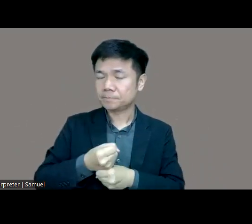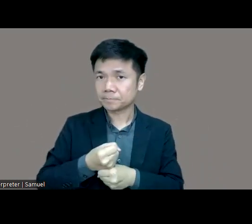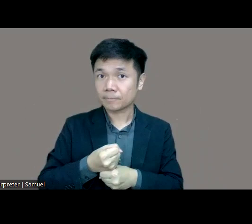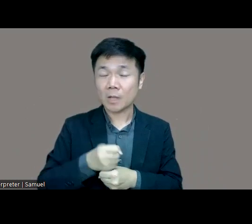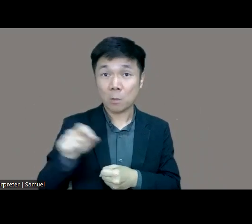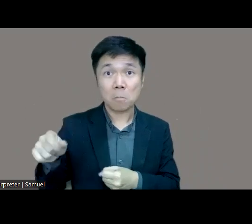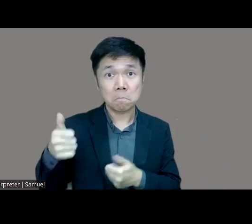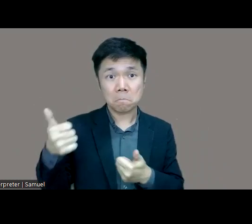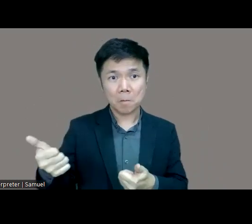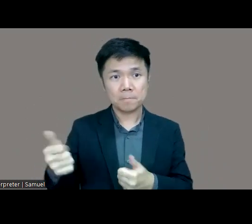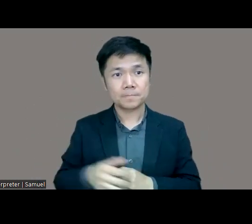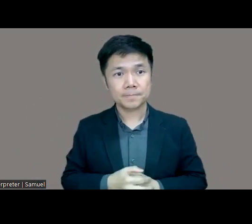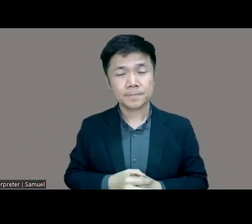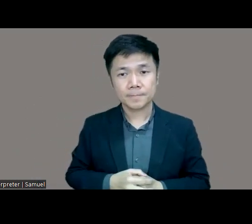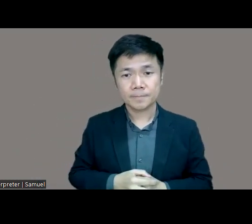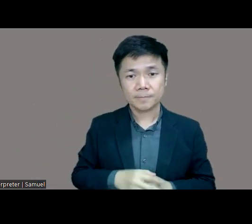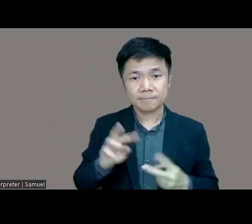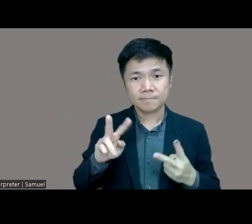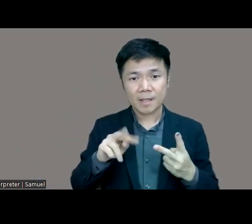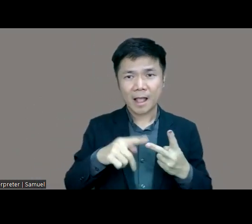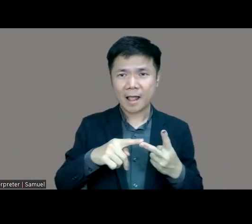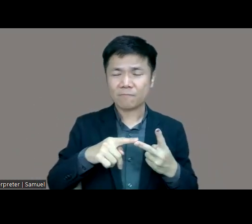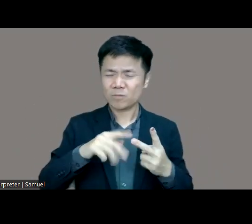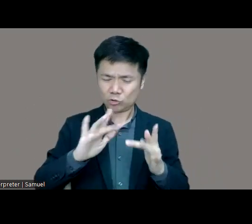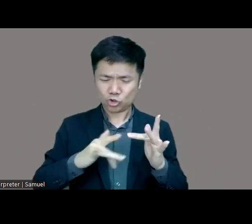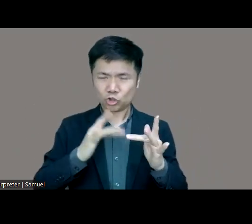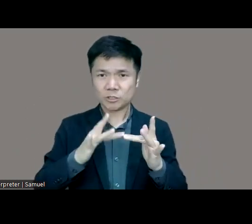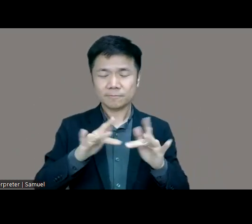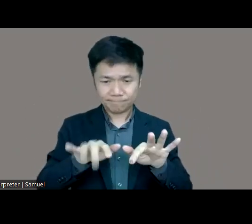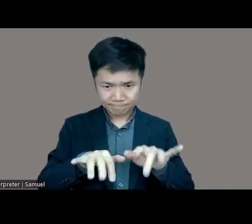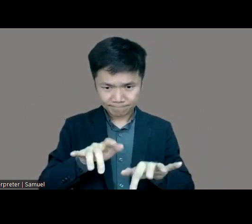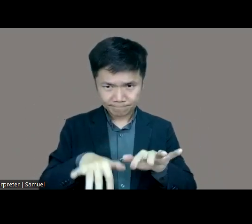mentioned and digitalization as well.